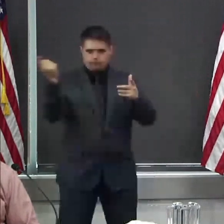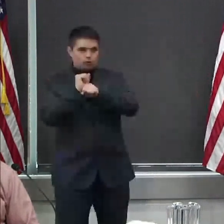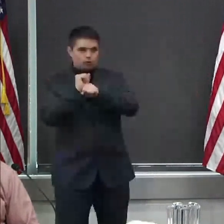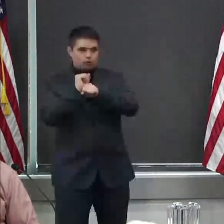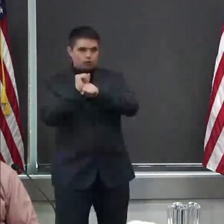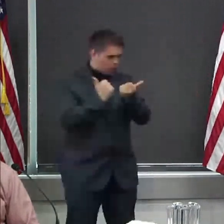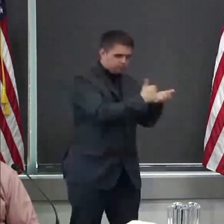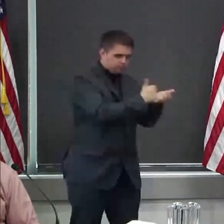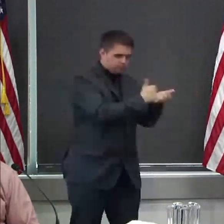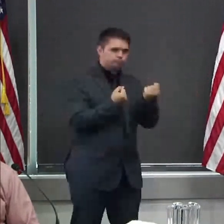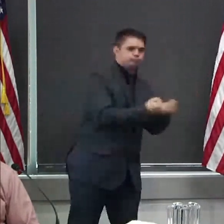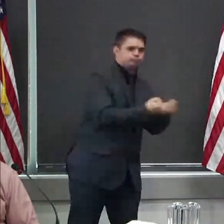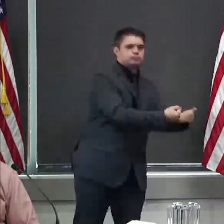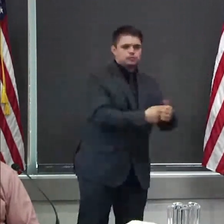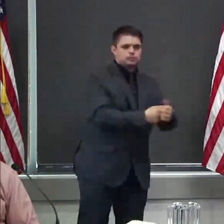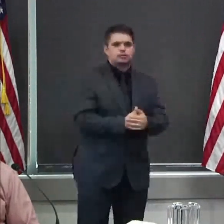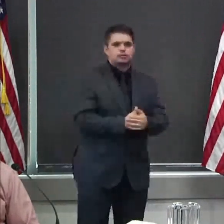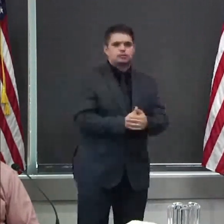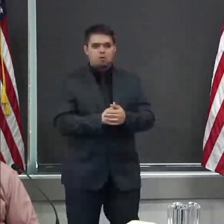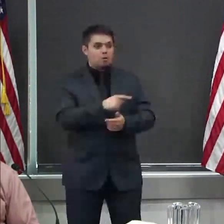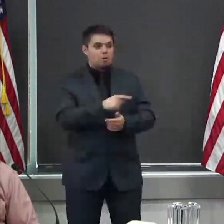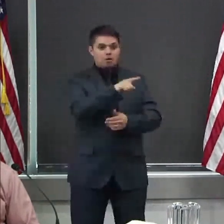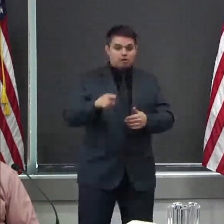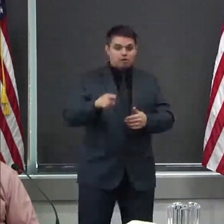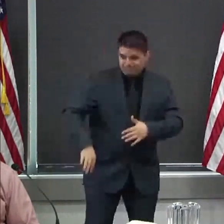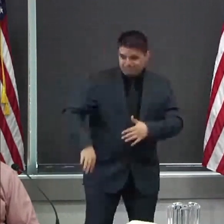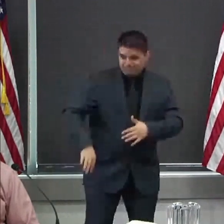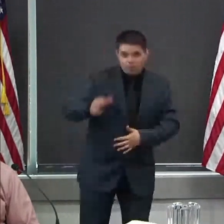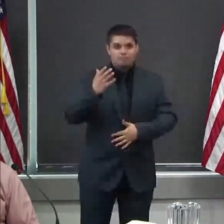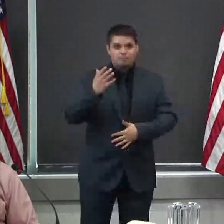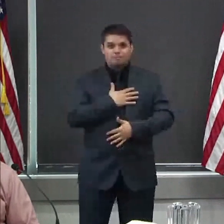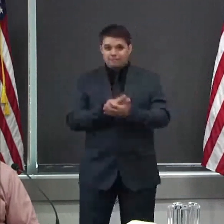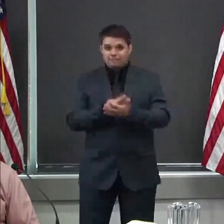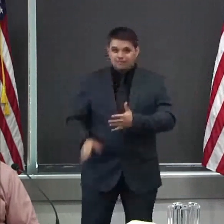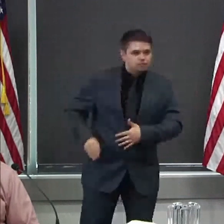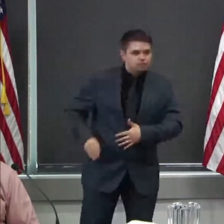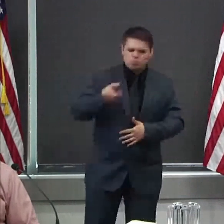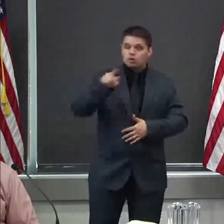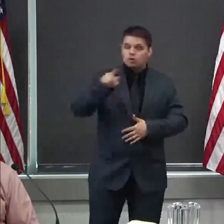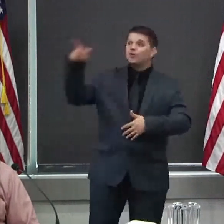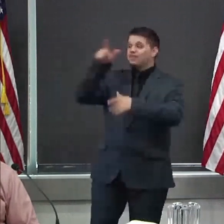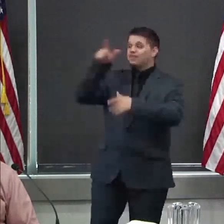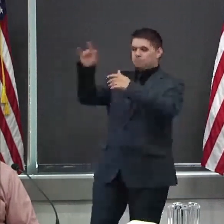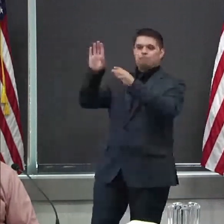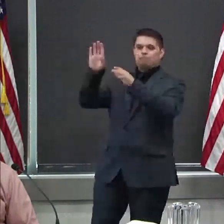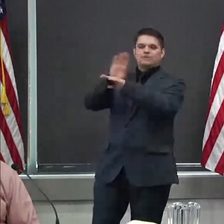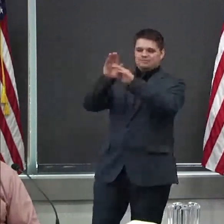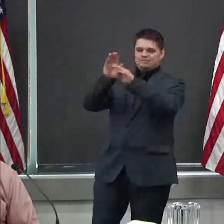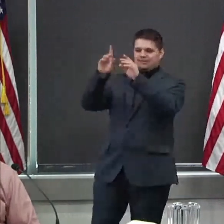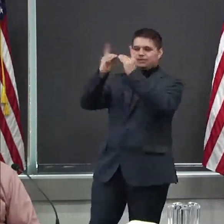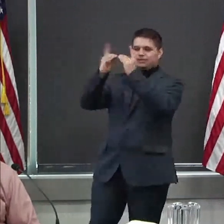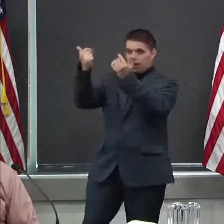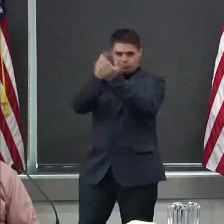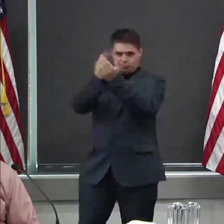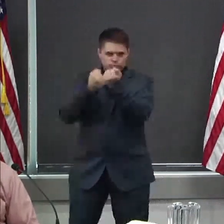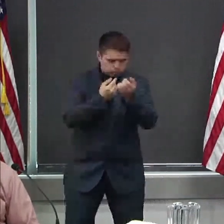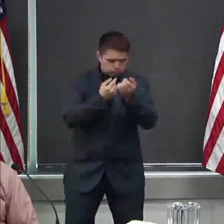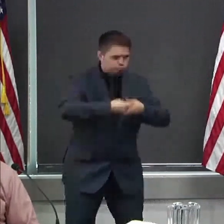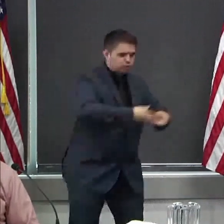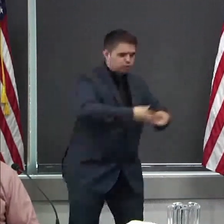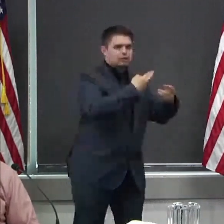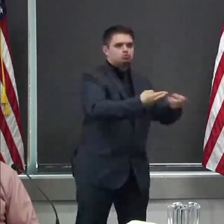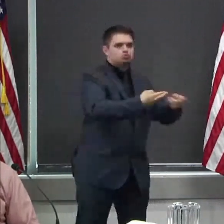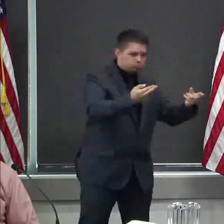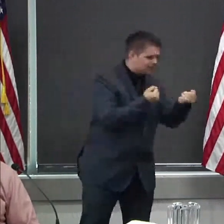of face coverings. Obviously, in certain circumstances and certain